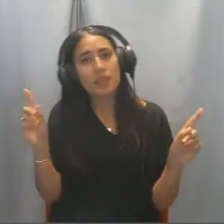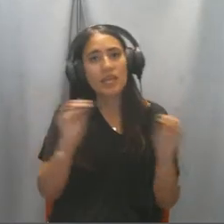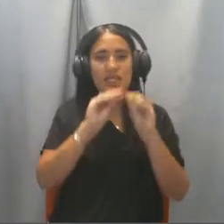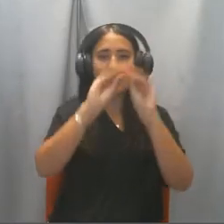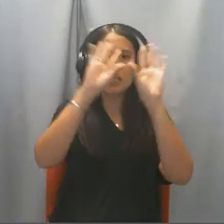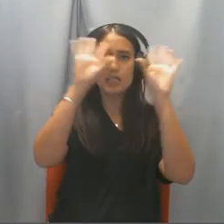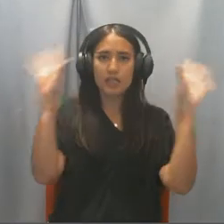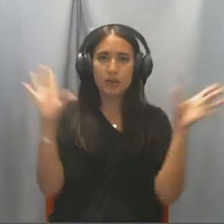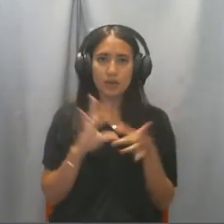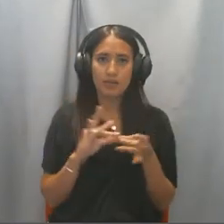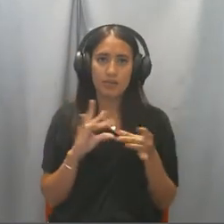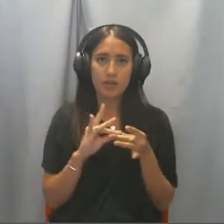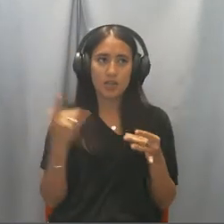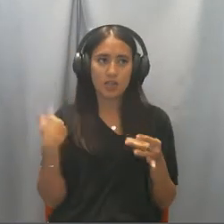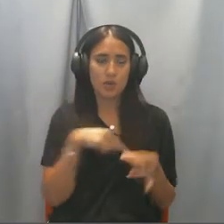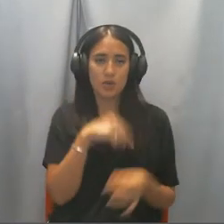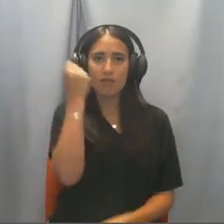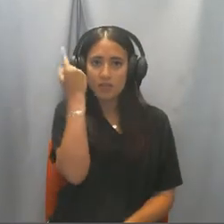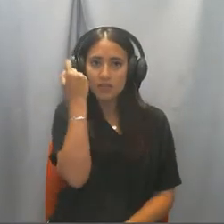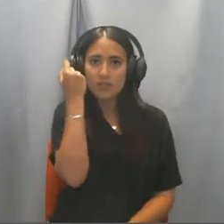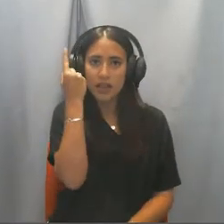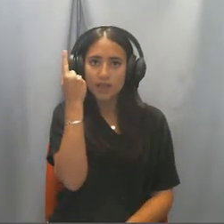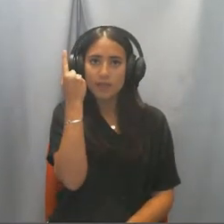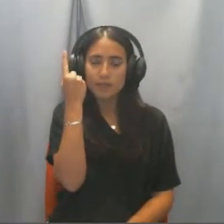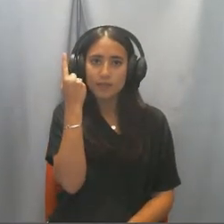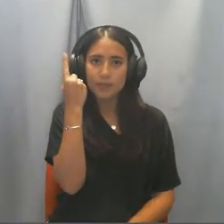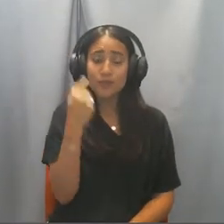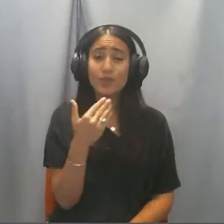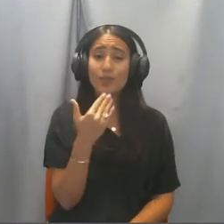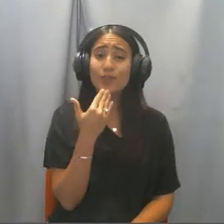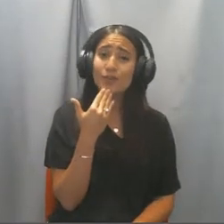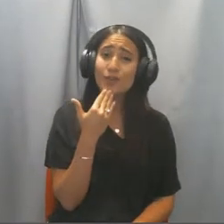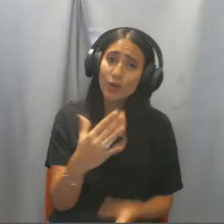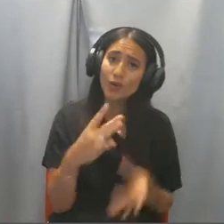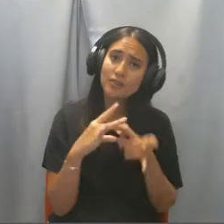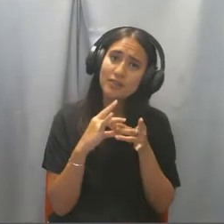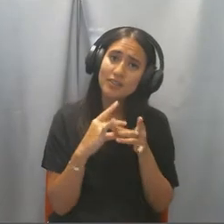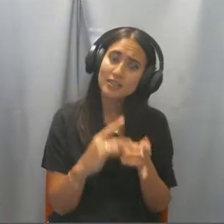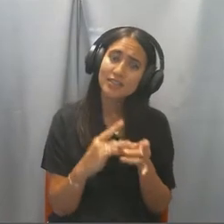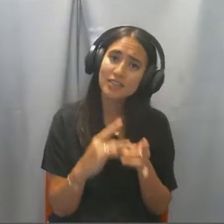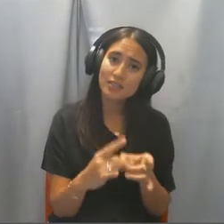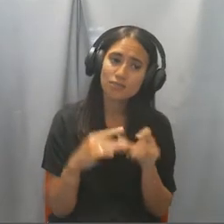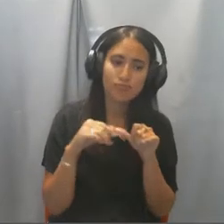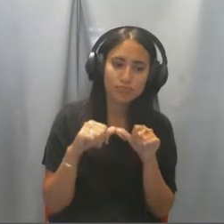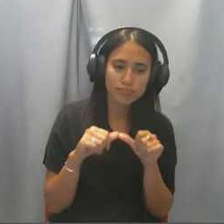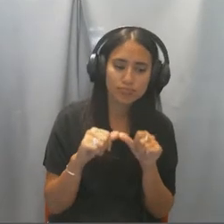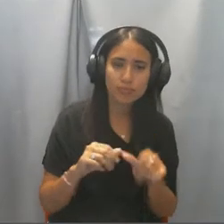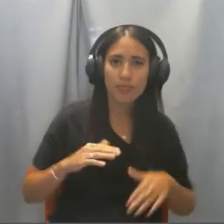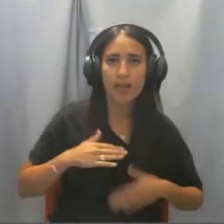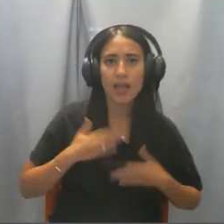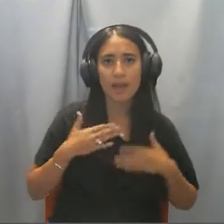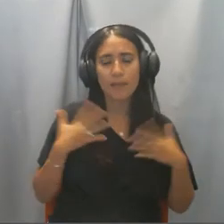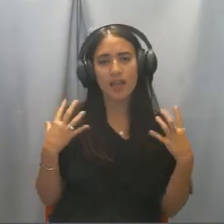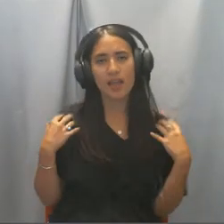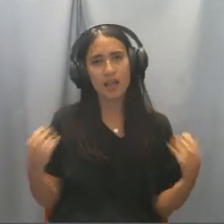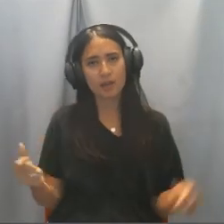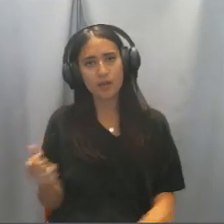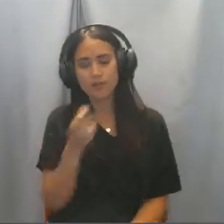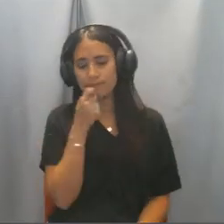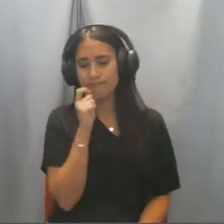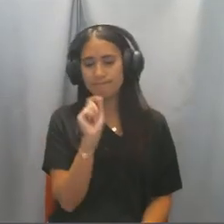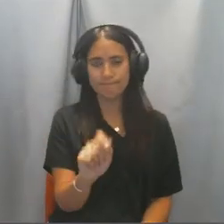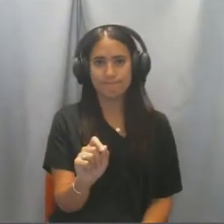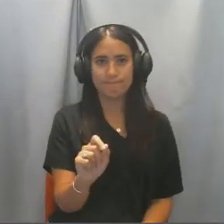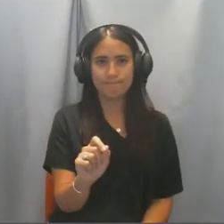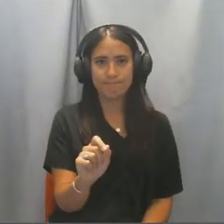is this: good relationships keep us happier and healthier, period.